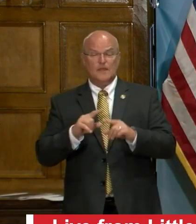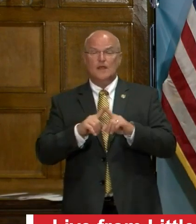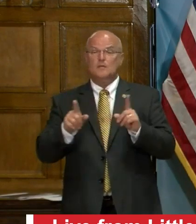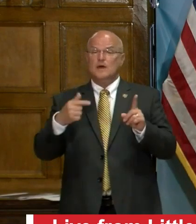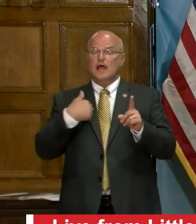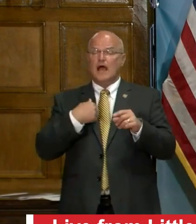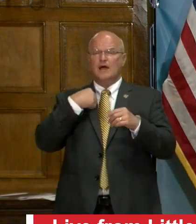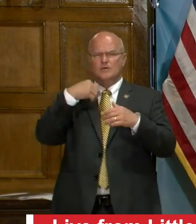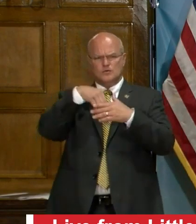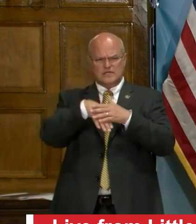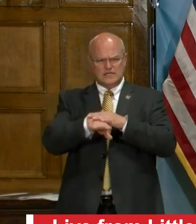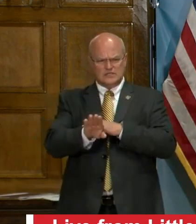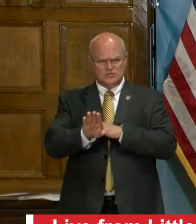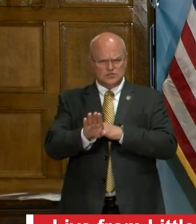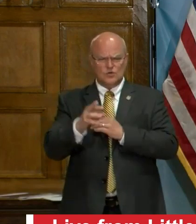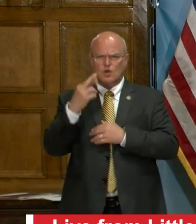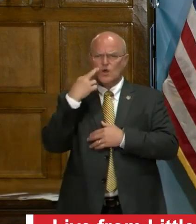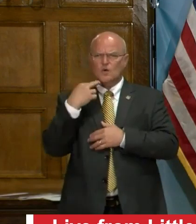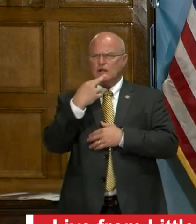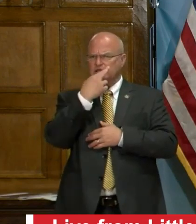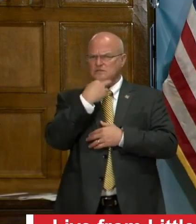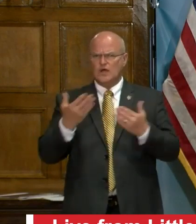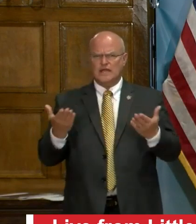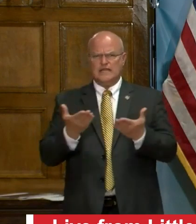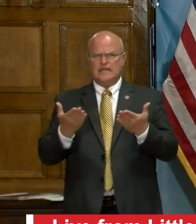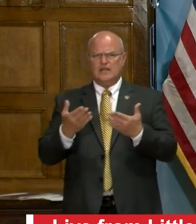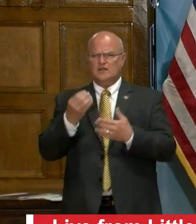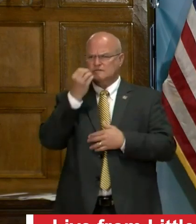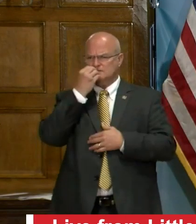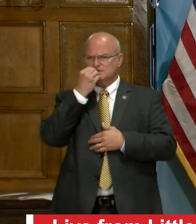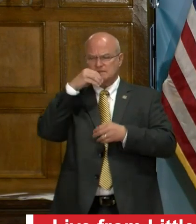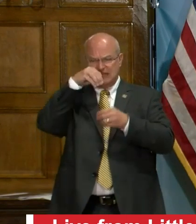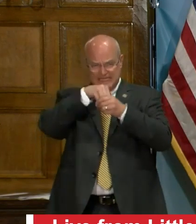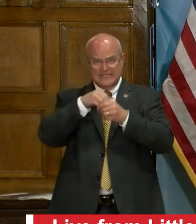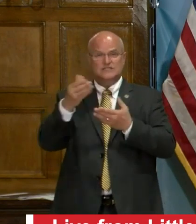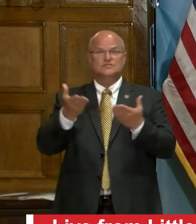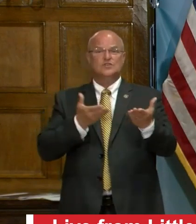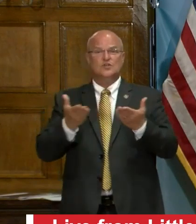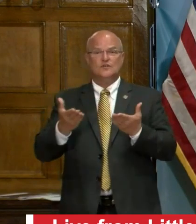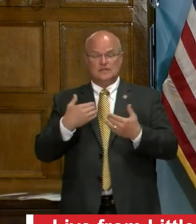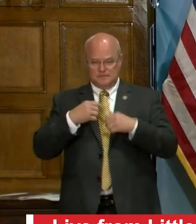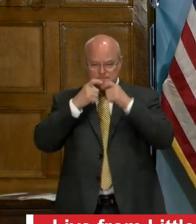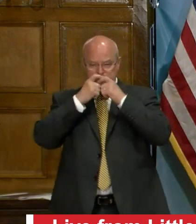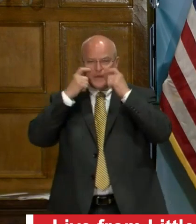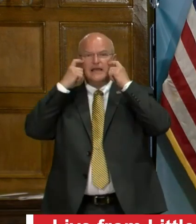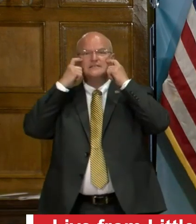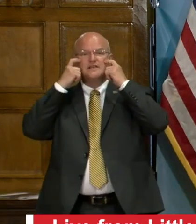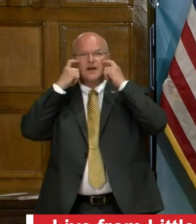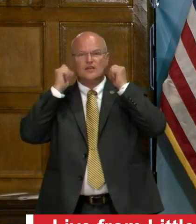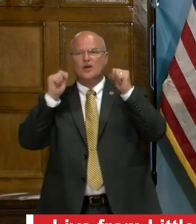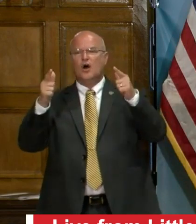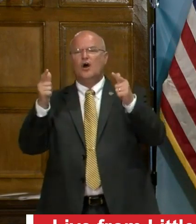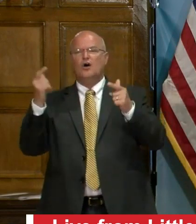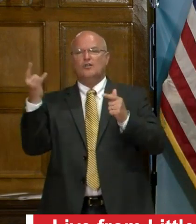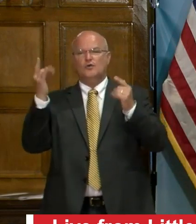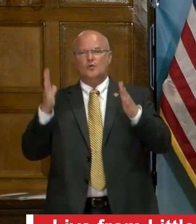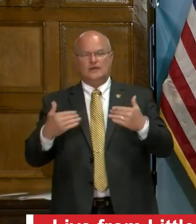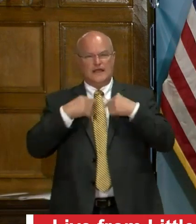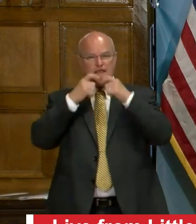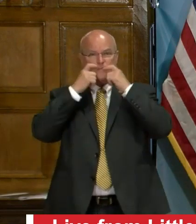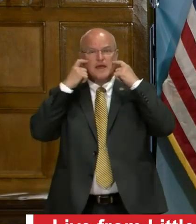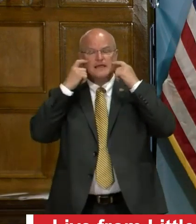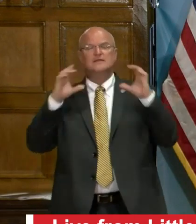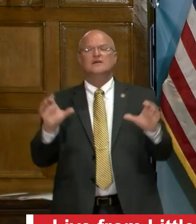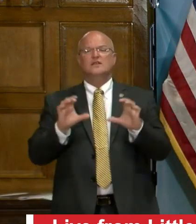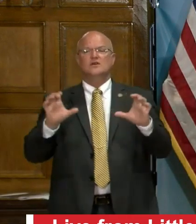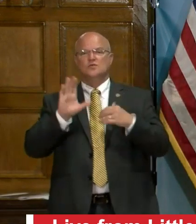But I went into a restaurant here for dine-in service. I had my mask on. All the waiters had their mask on.